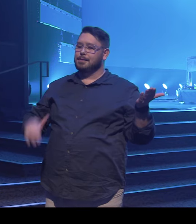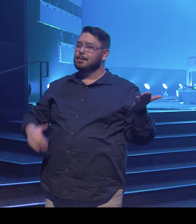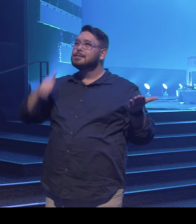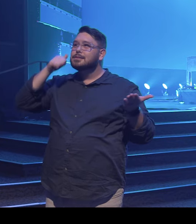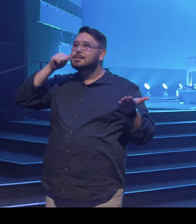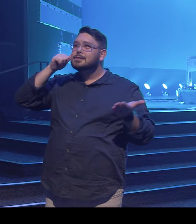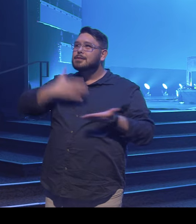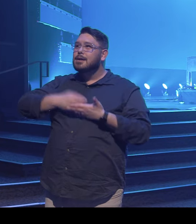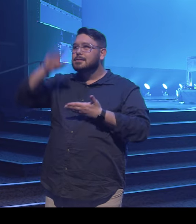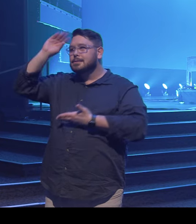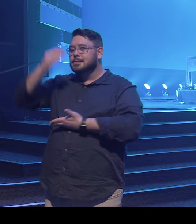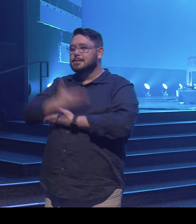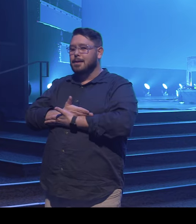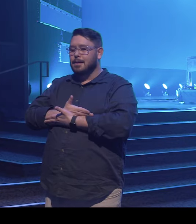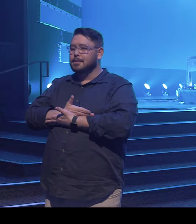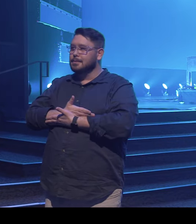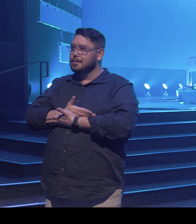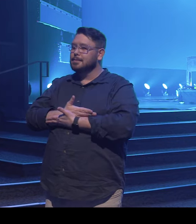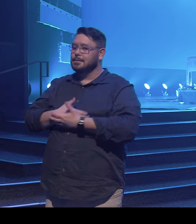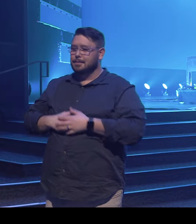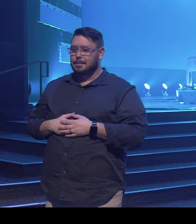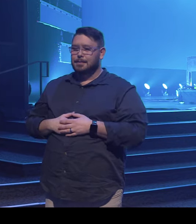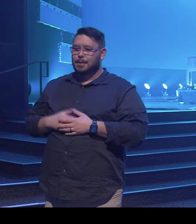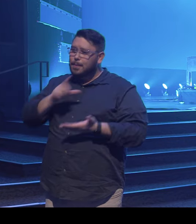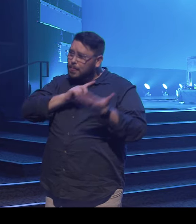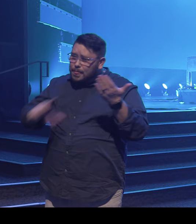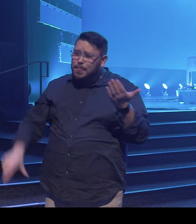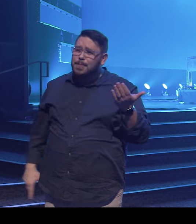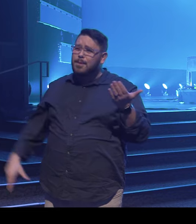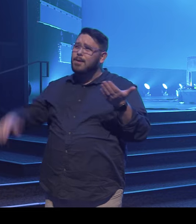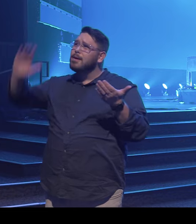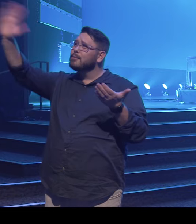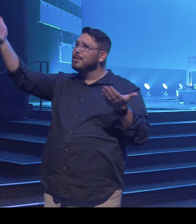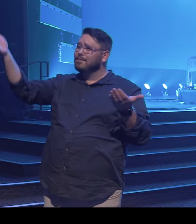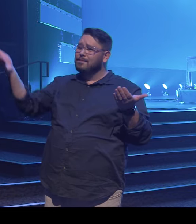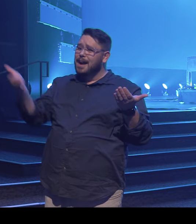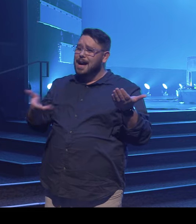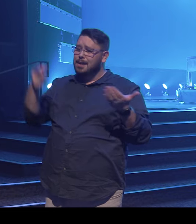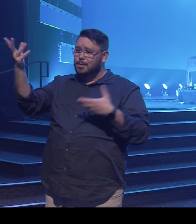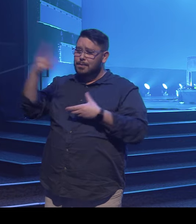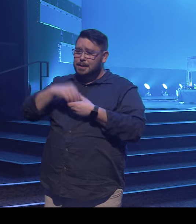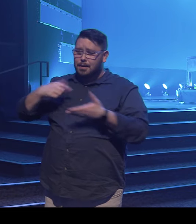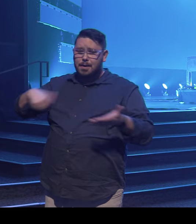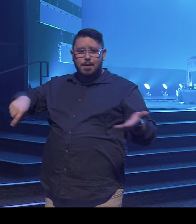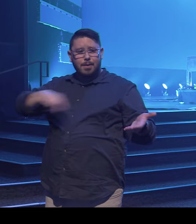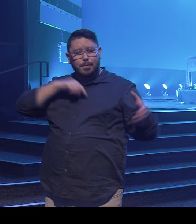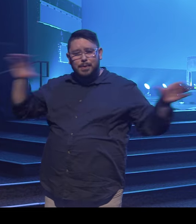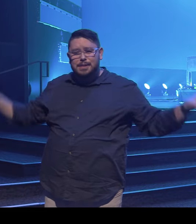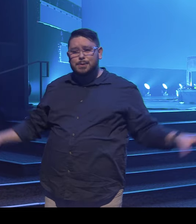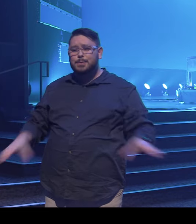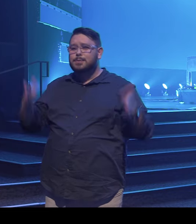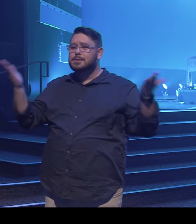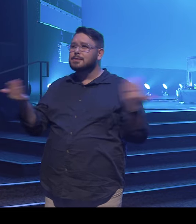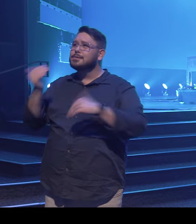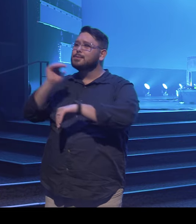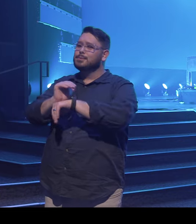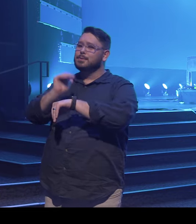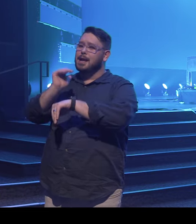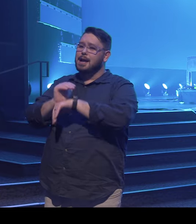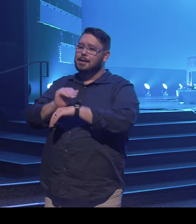Lord, asking to fully participate in everything that you have for us tonight. Every word, every healing,